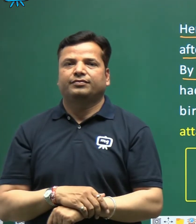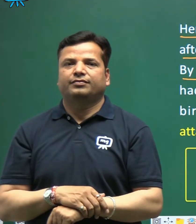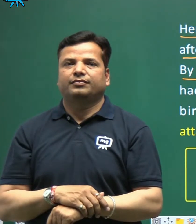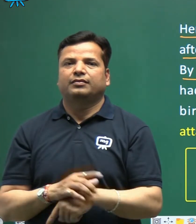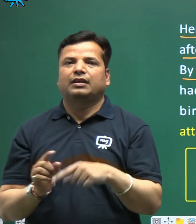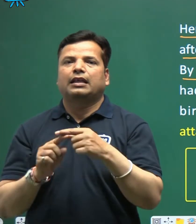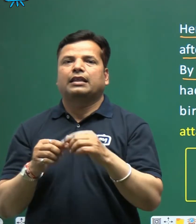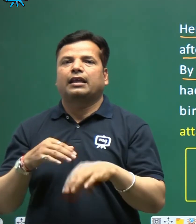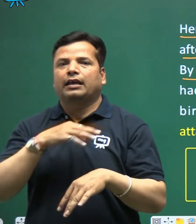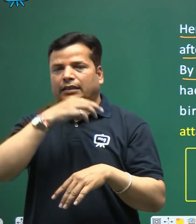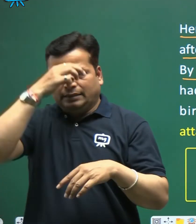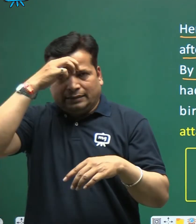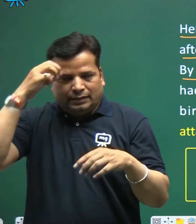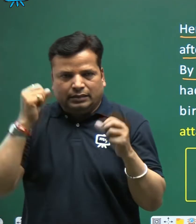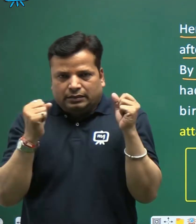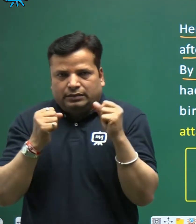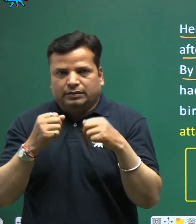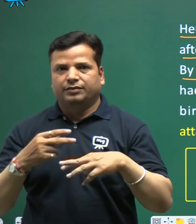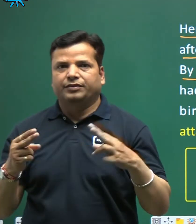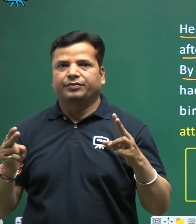the weather